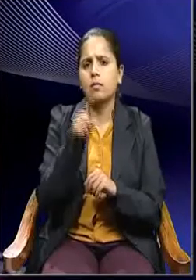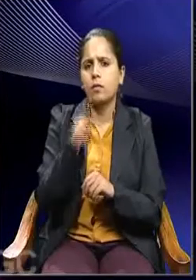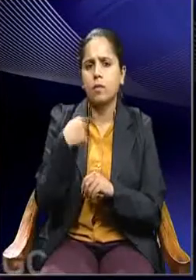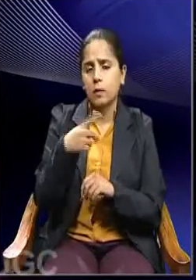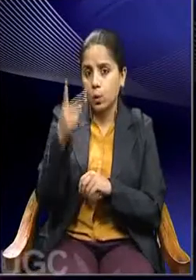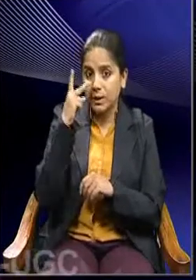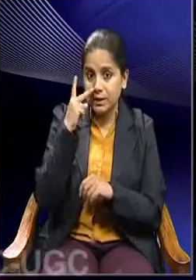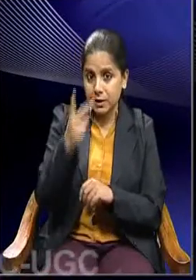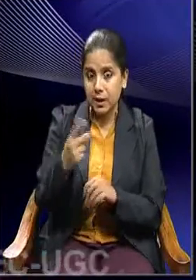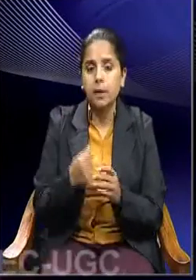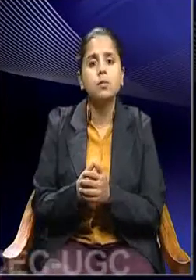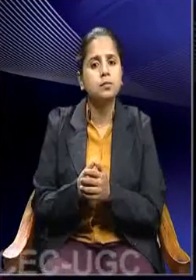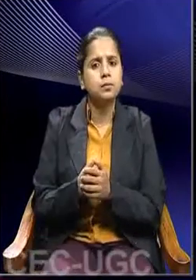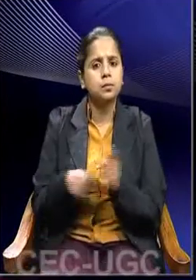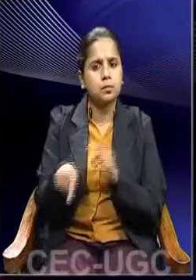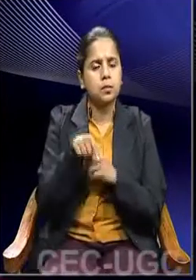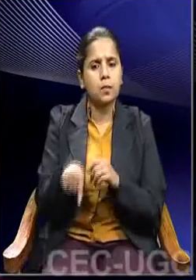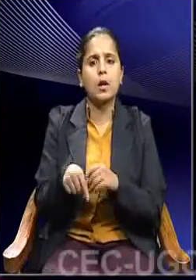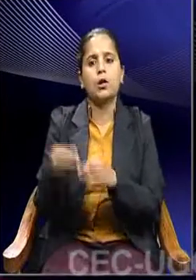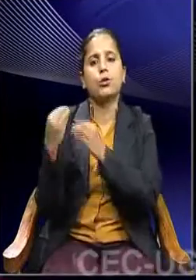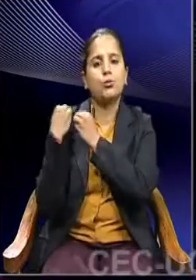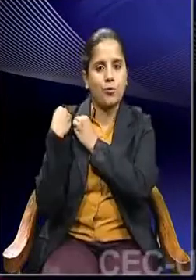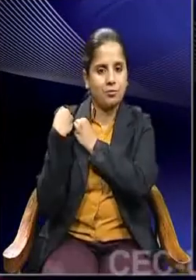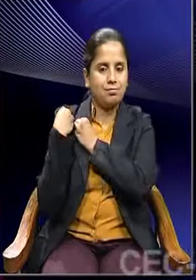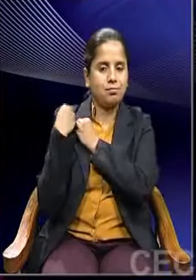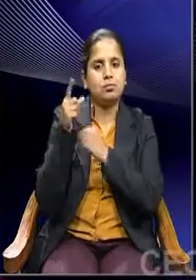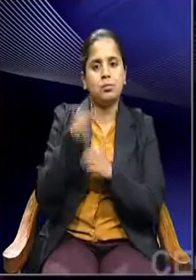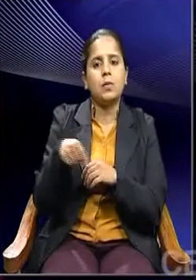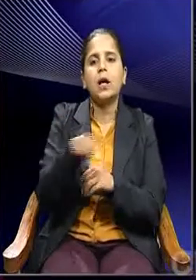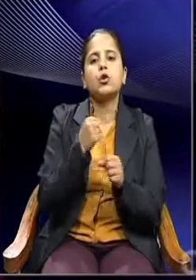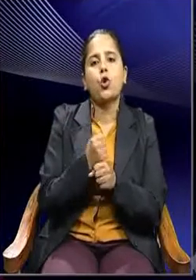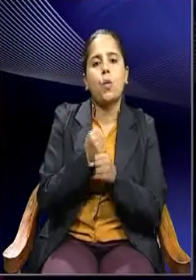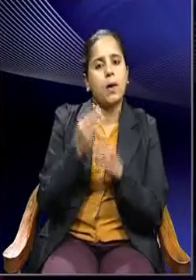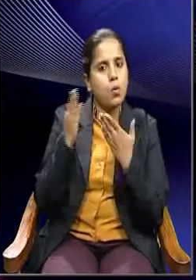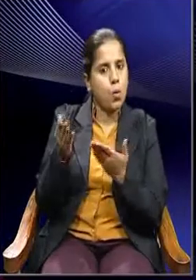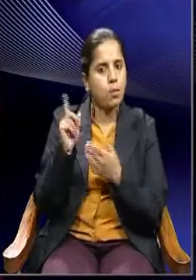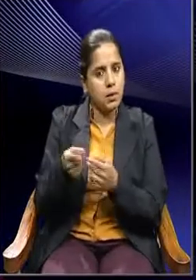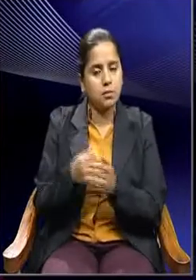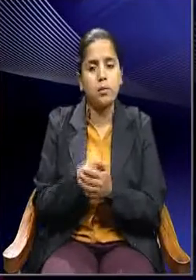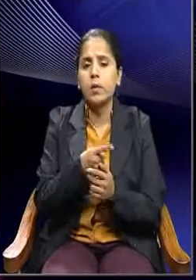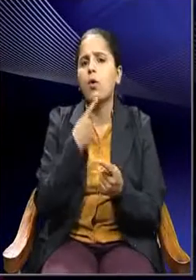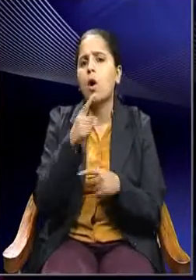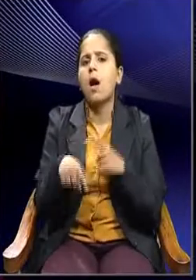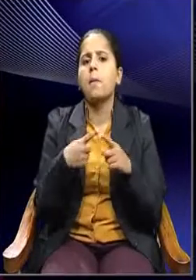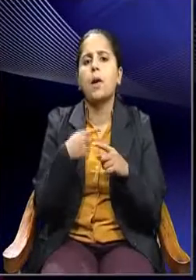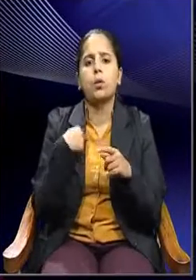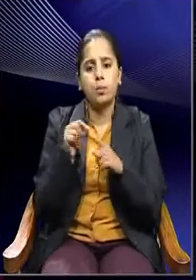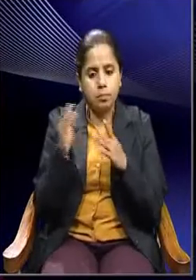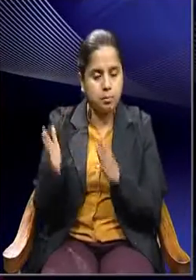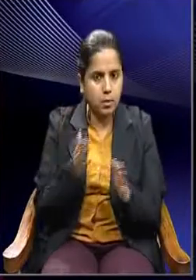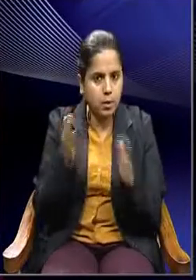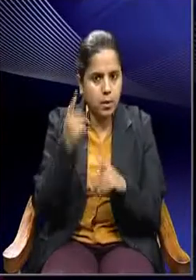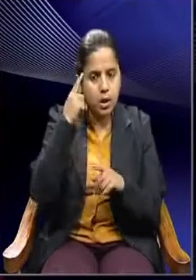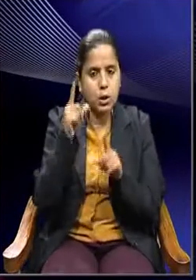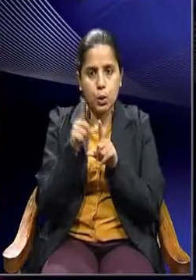recognized as a responsibility of the state. Then it talks about preparation with respect to